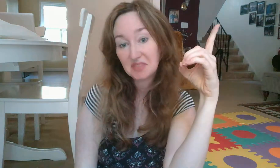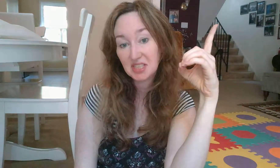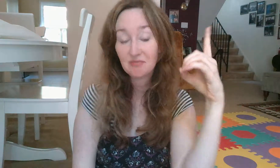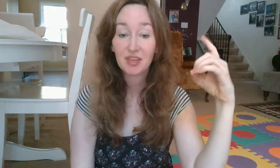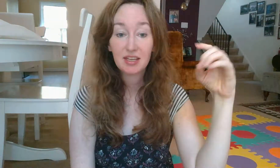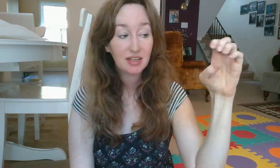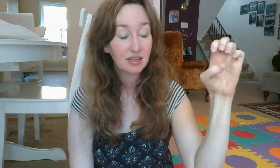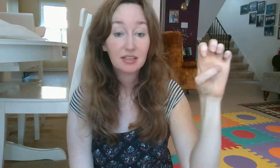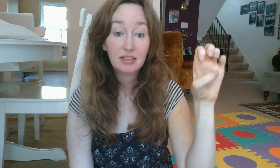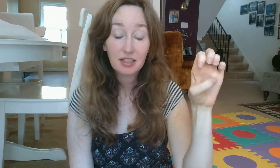D. E.